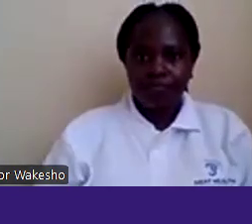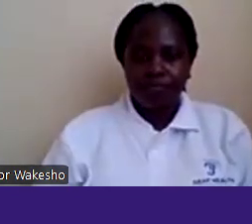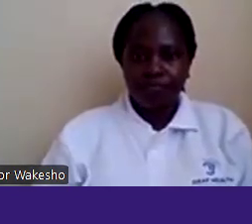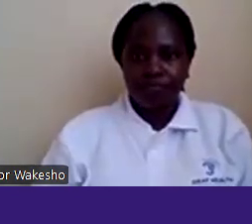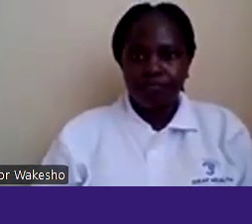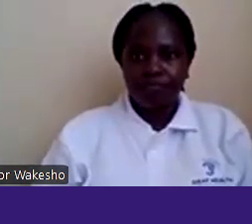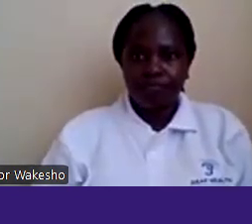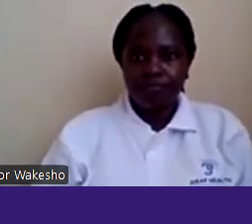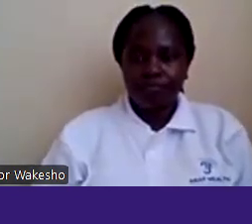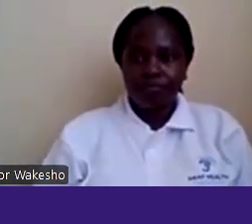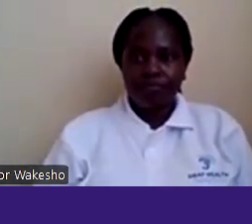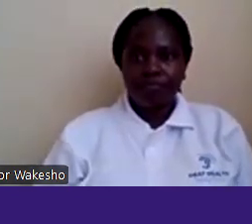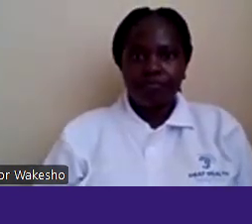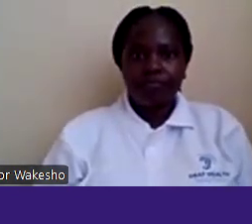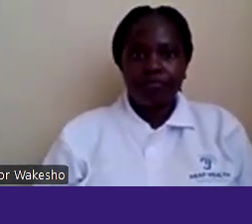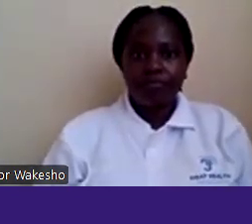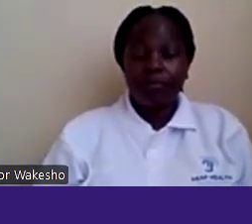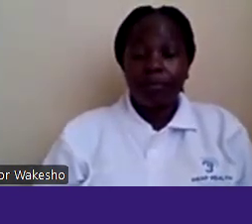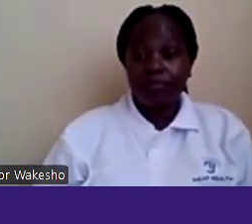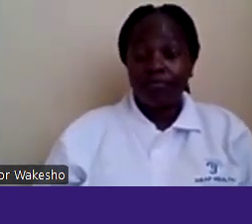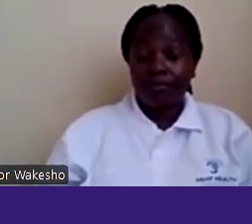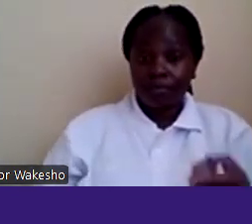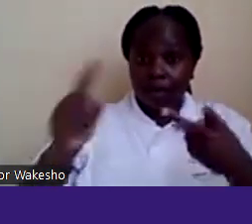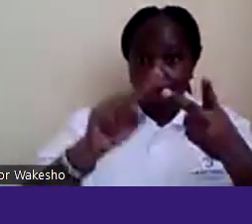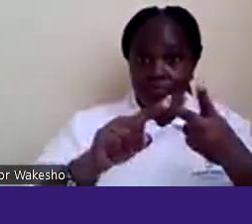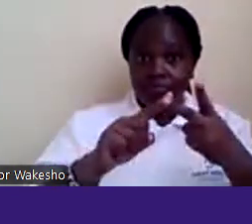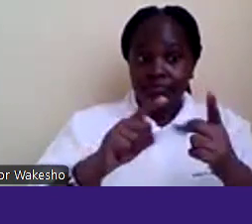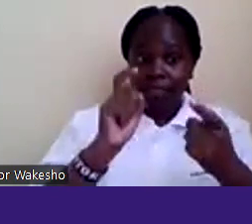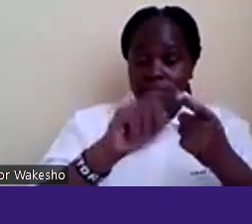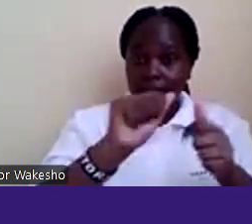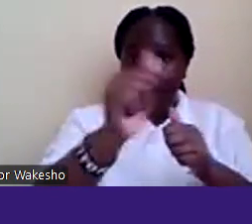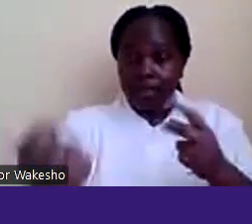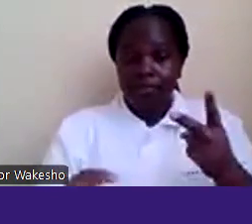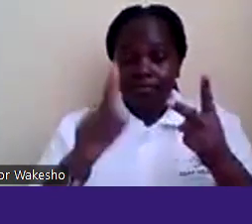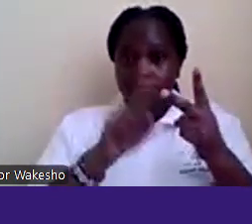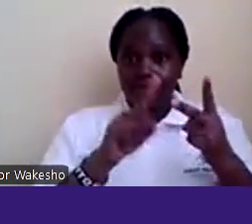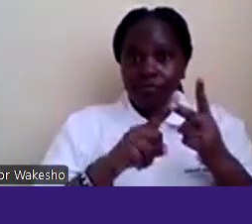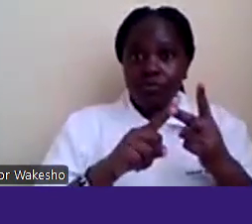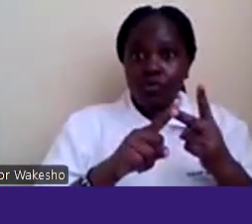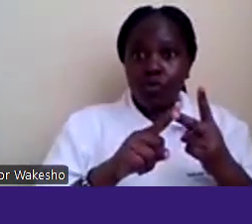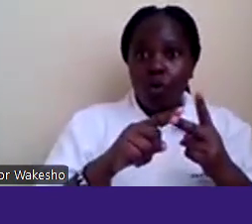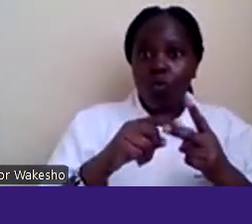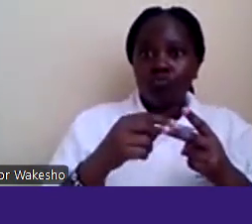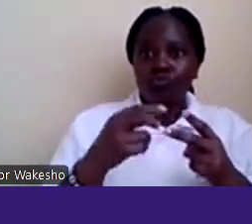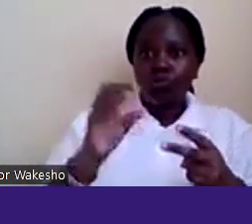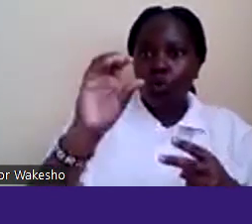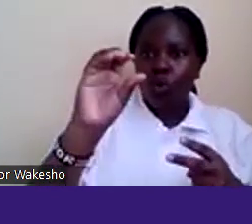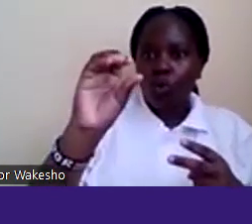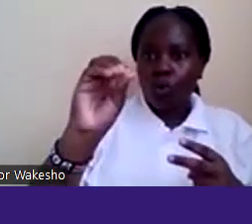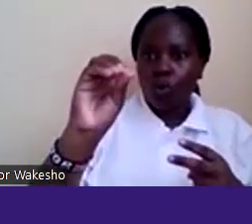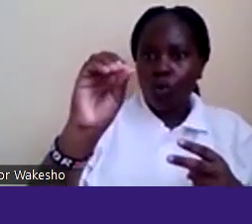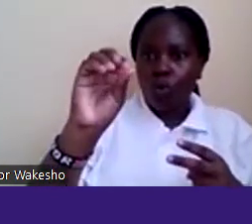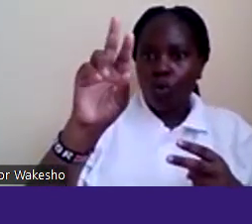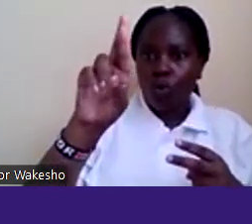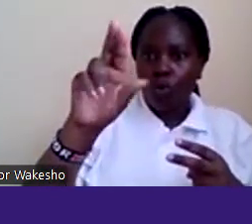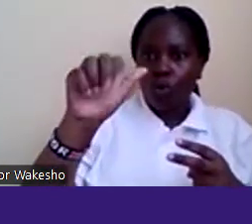of diabetes. Now, there's another type of test that is done that's called an oral glucose tolerance test. Now, this is one